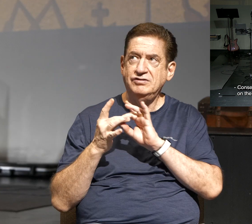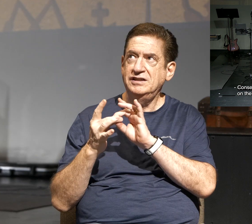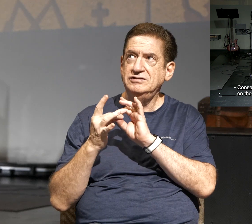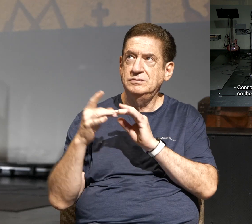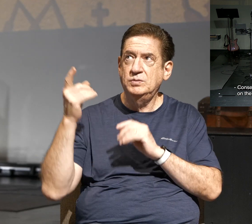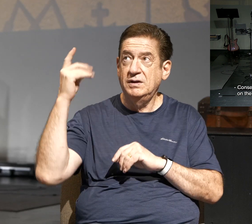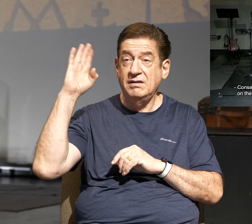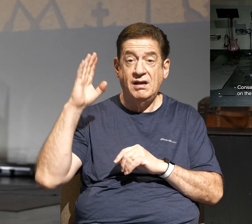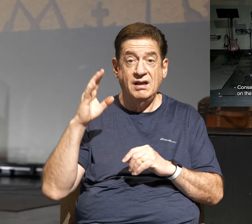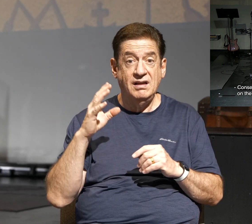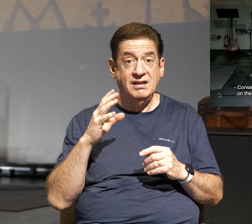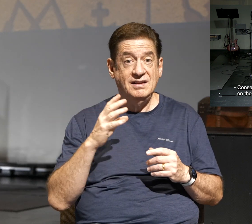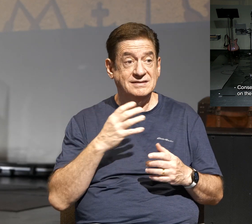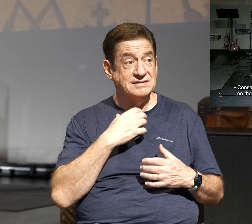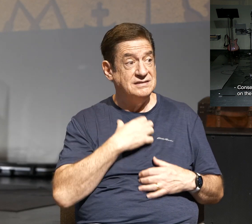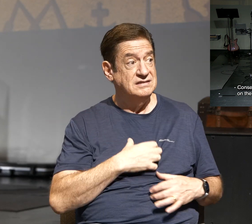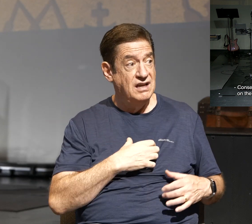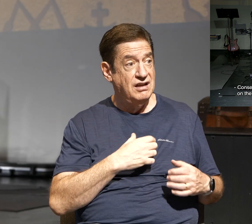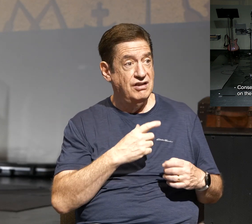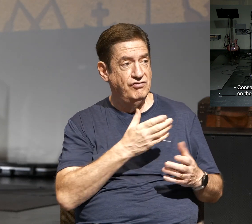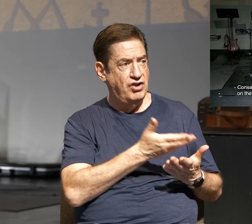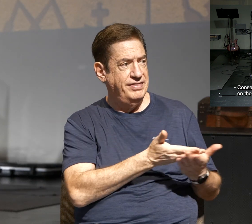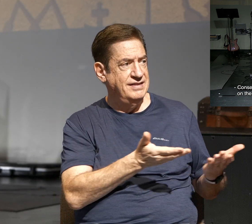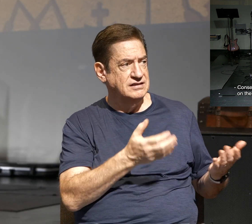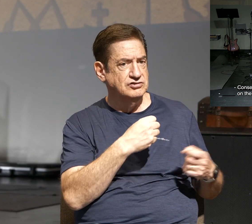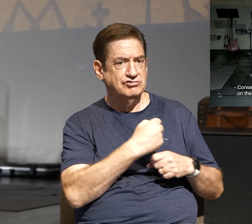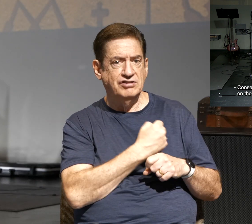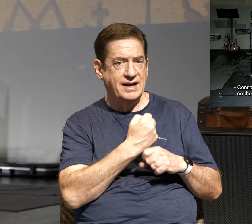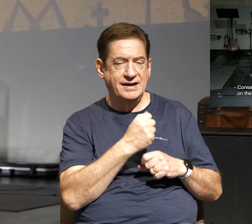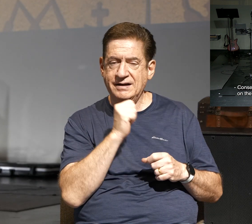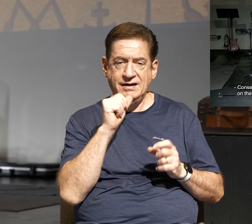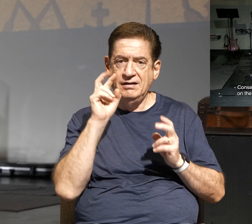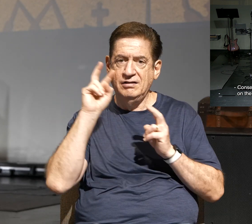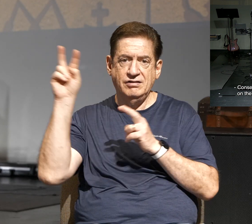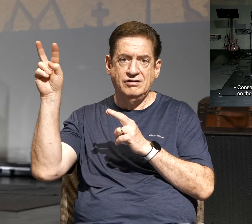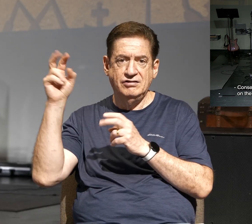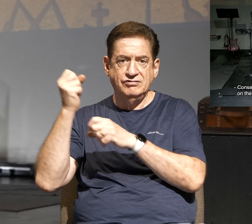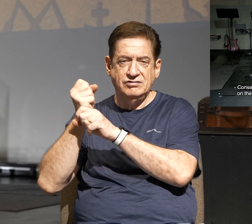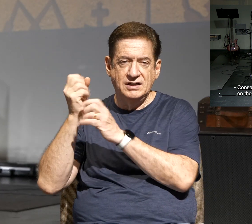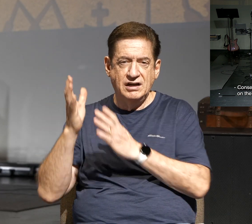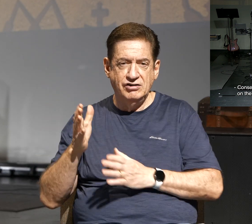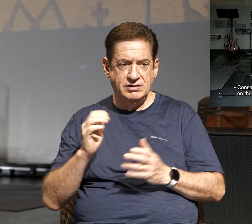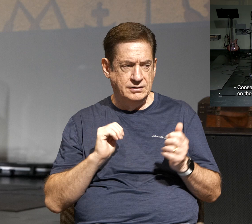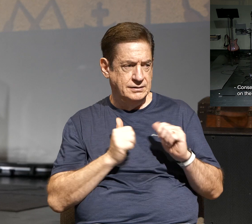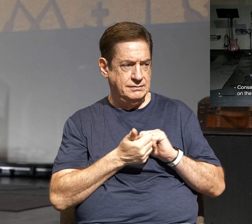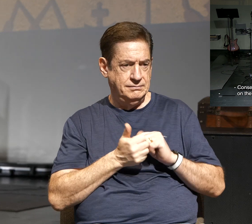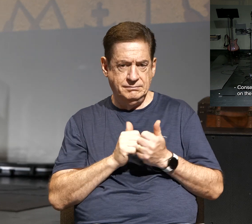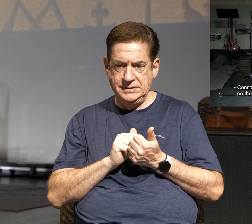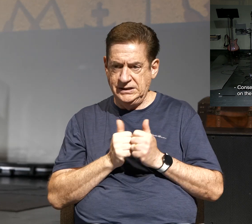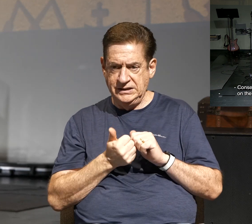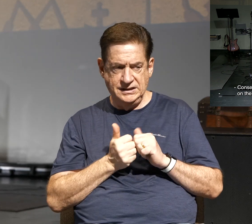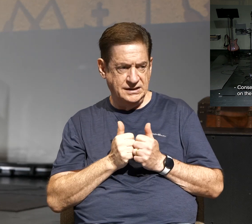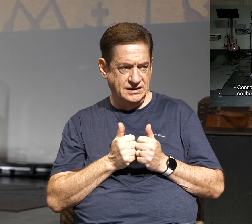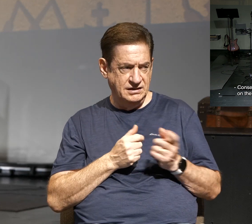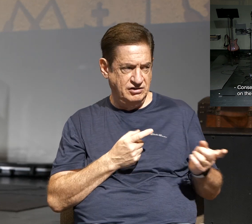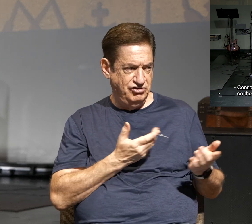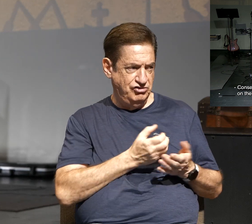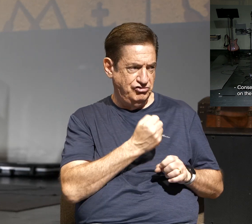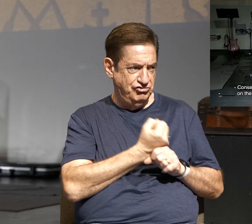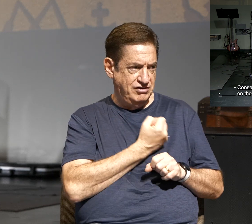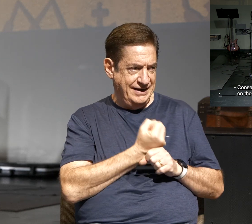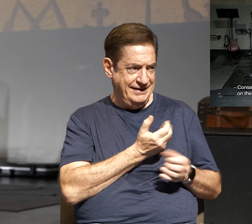things that are created as opposed to the Creator. Those things competing for our heart's deepest loyalties